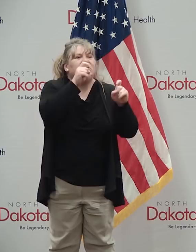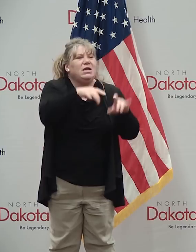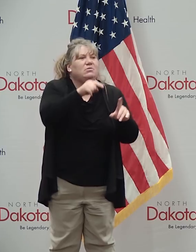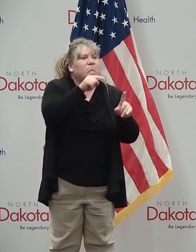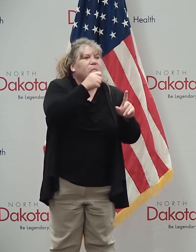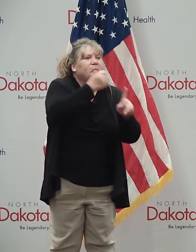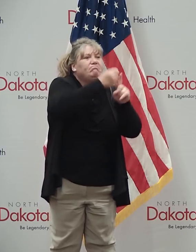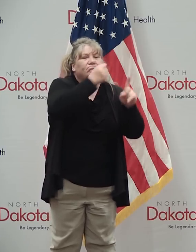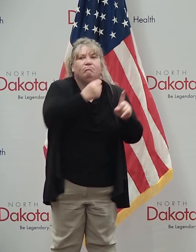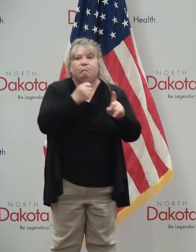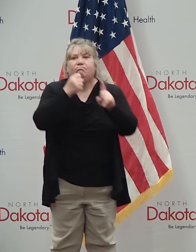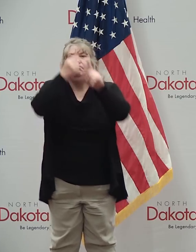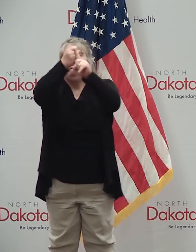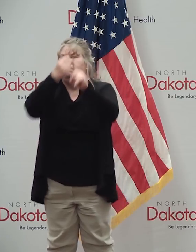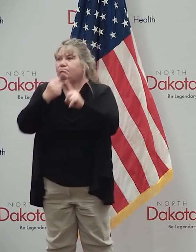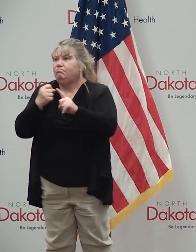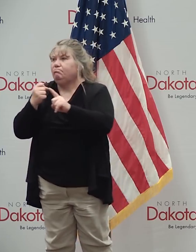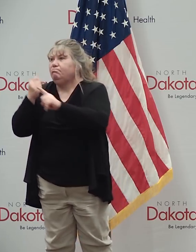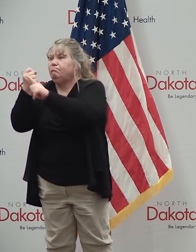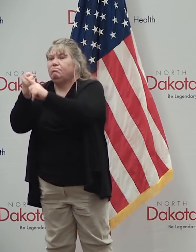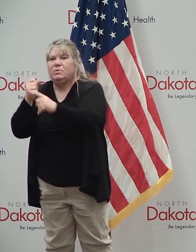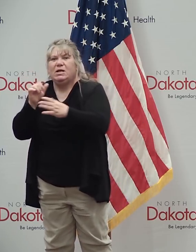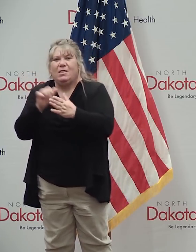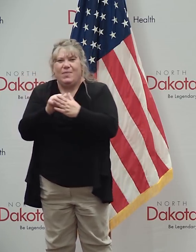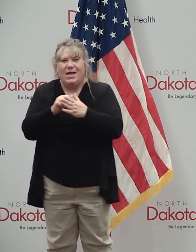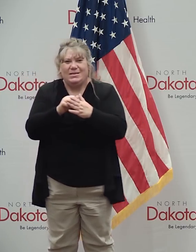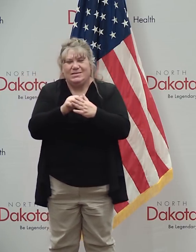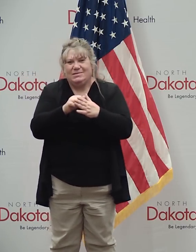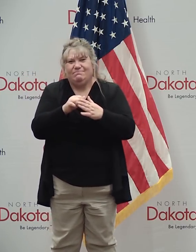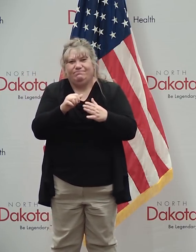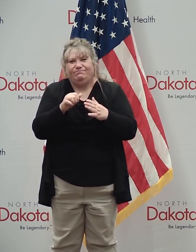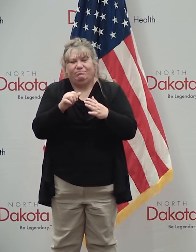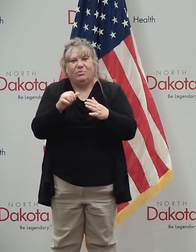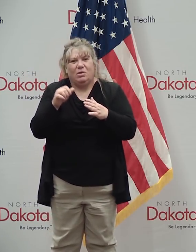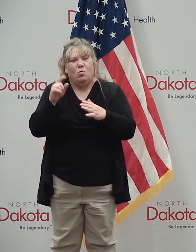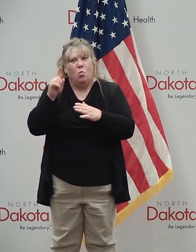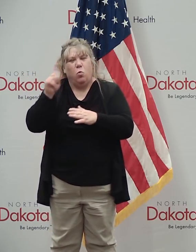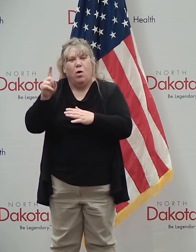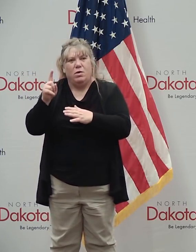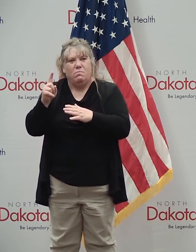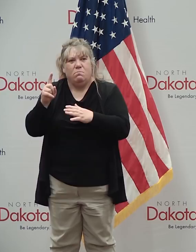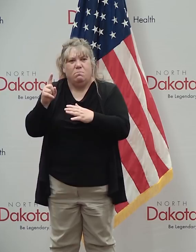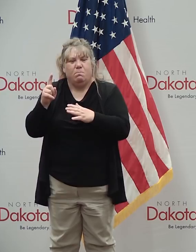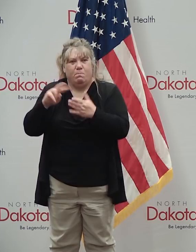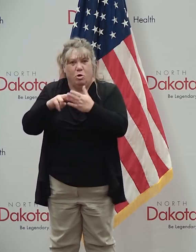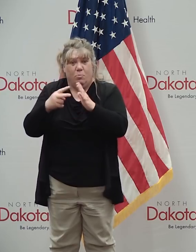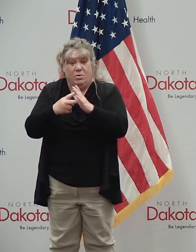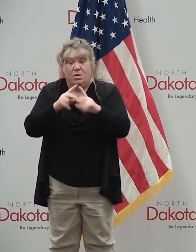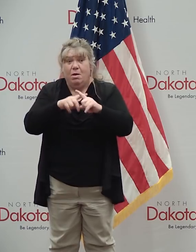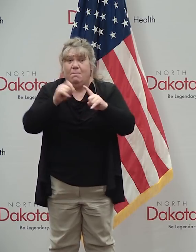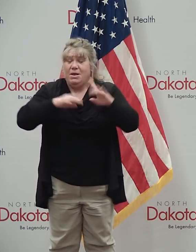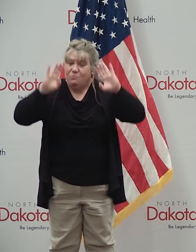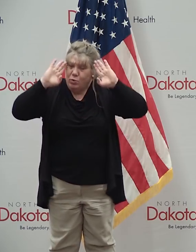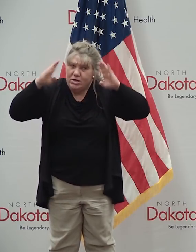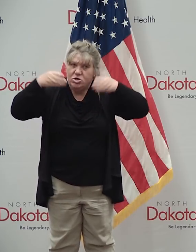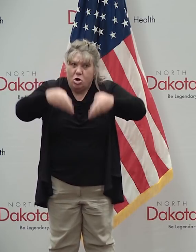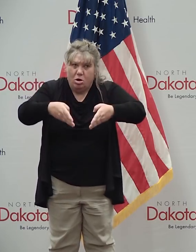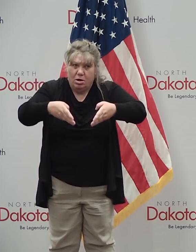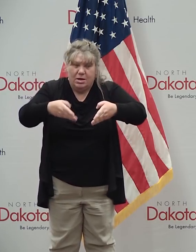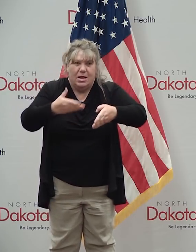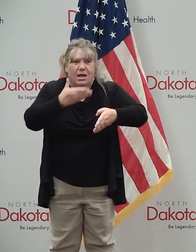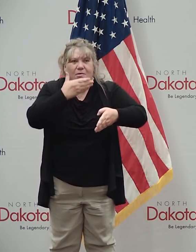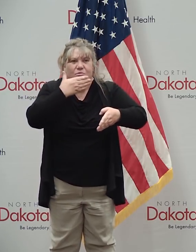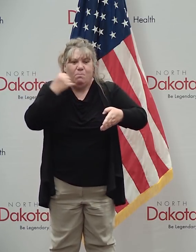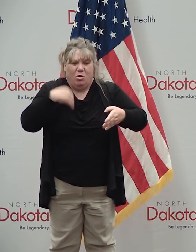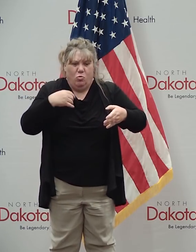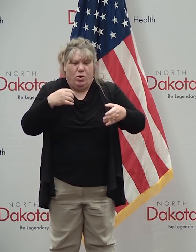random testing plays a role in, as they call that, the sentinel testing, but the more targeted we are, the more quickly, and the better we do